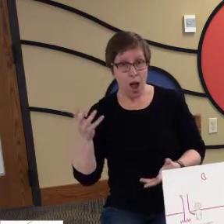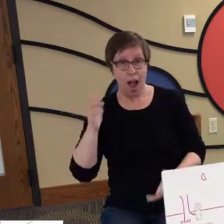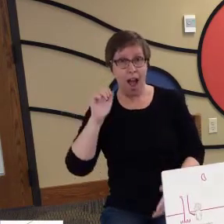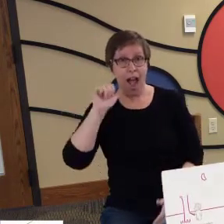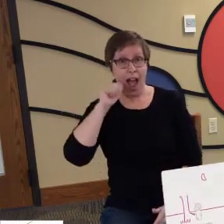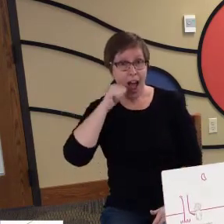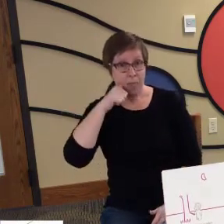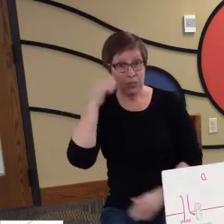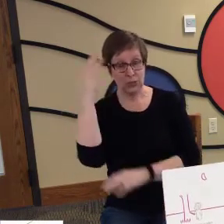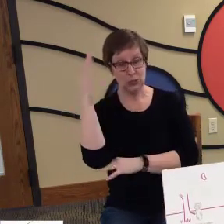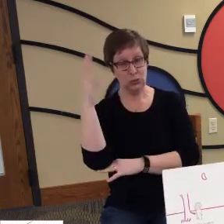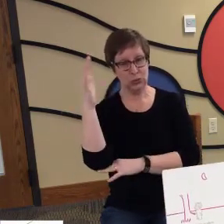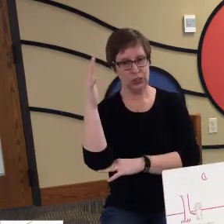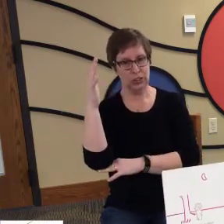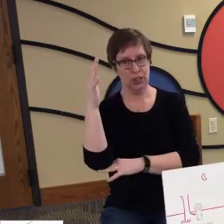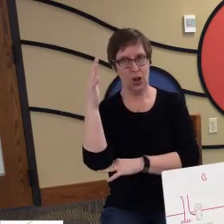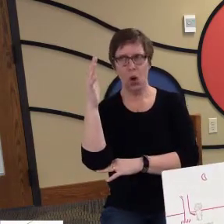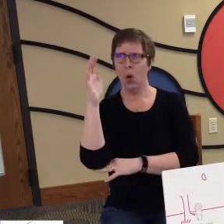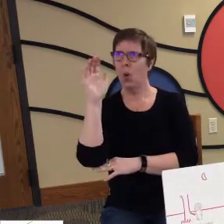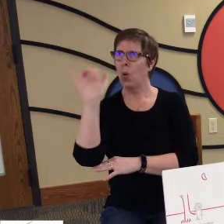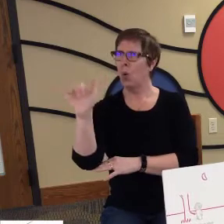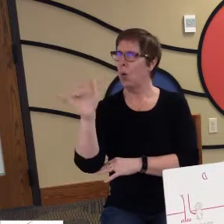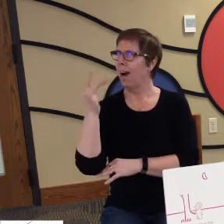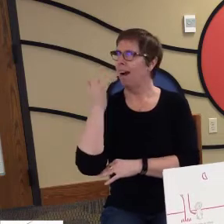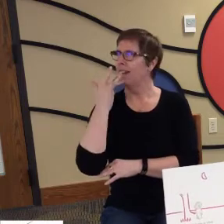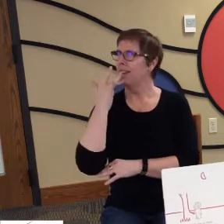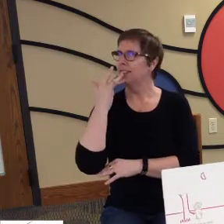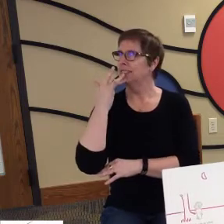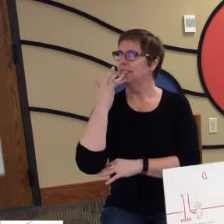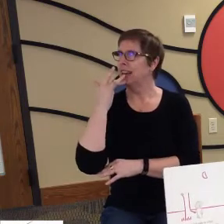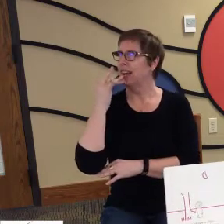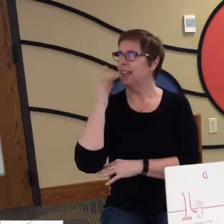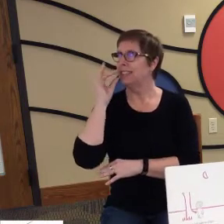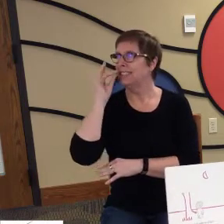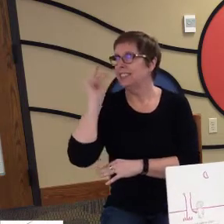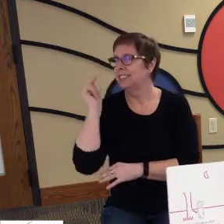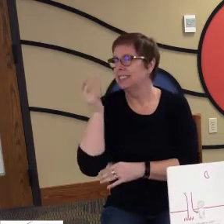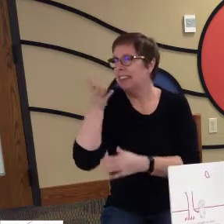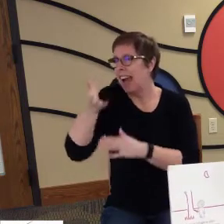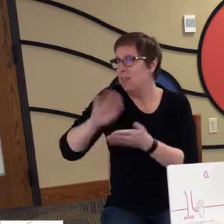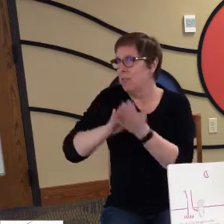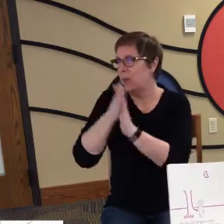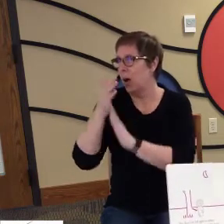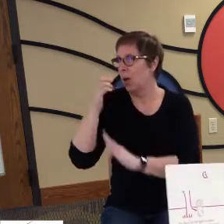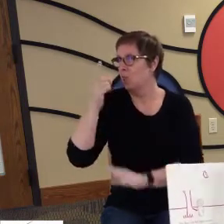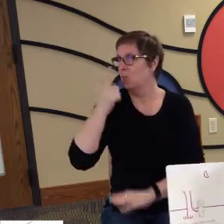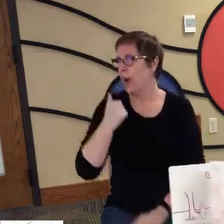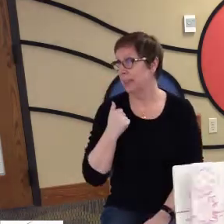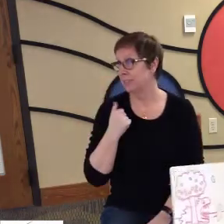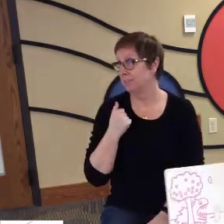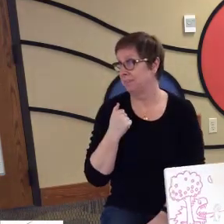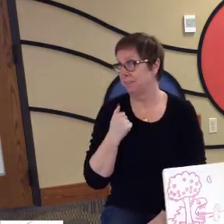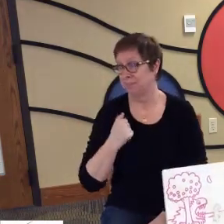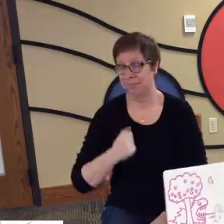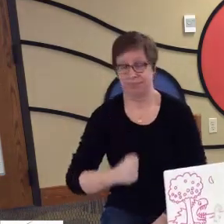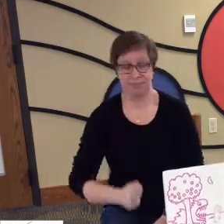apple tree. The apples would be very tasty, Harold thought, when they turned red.